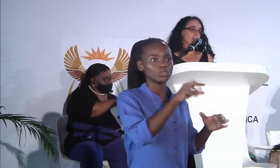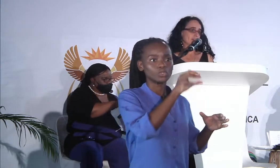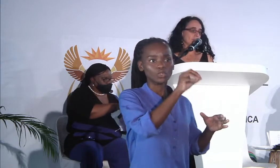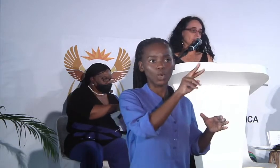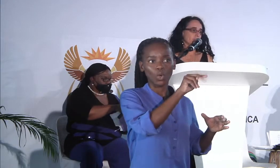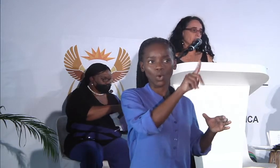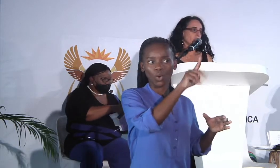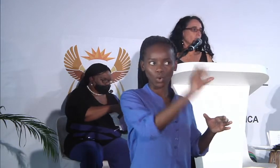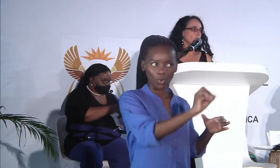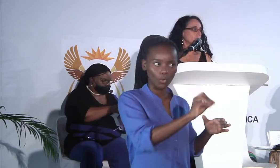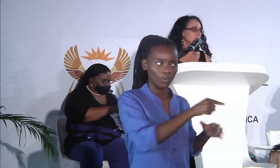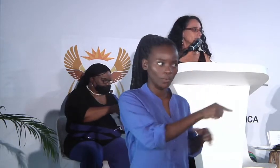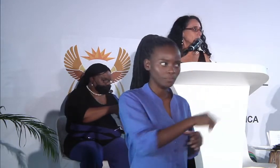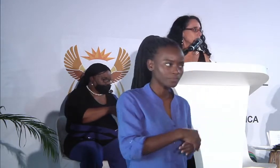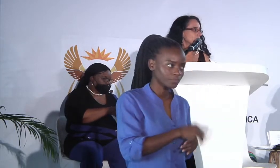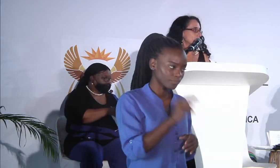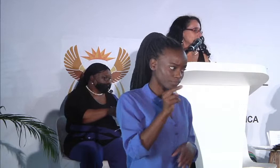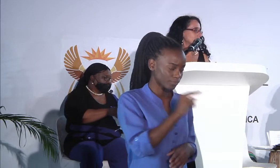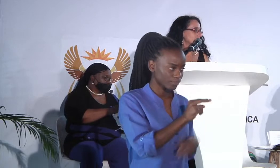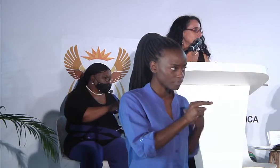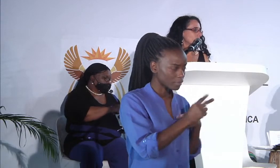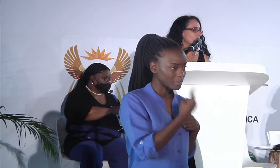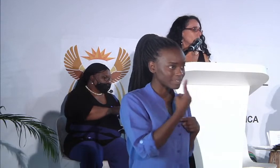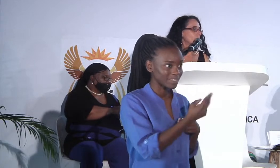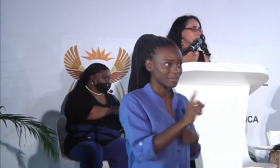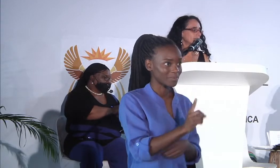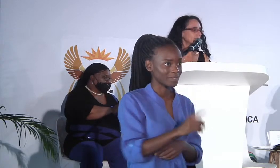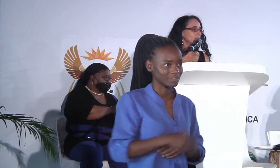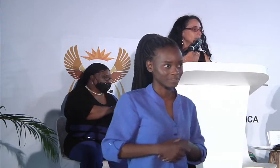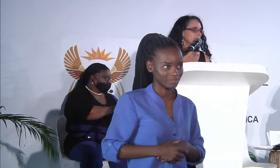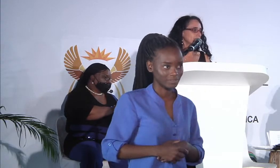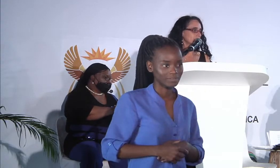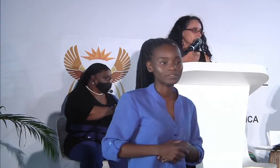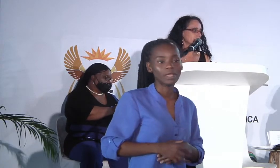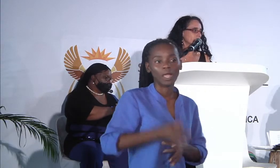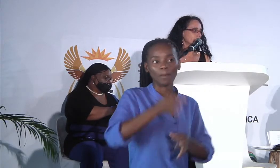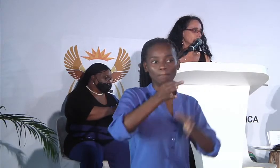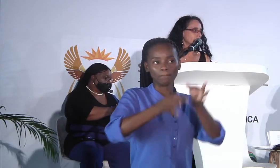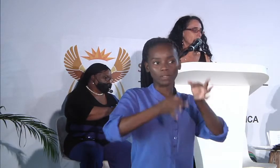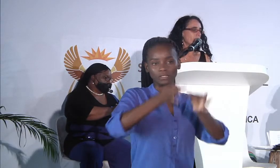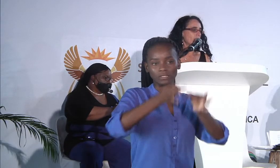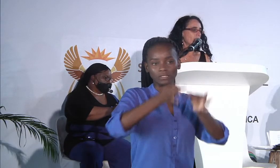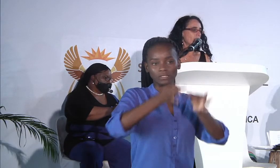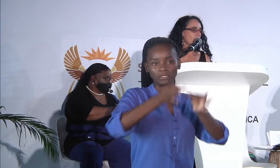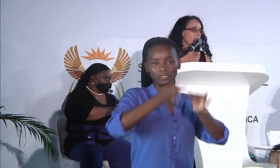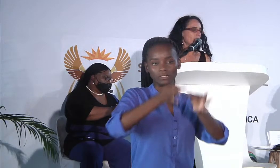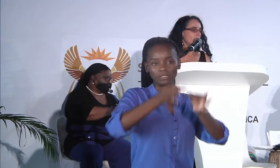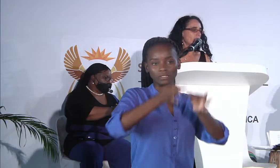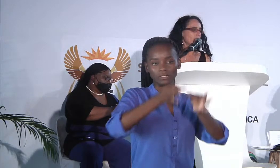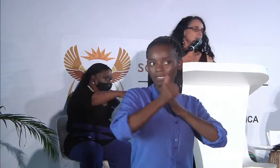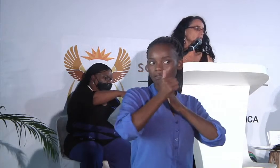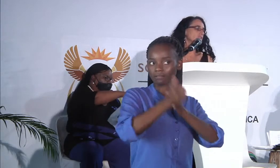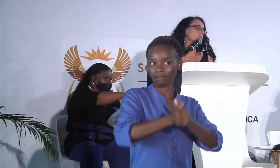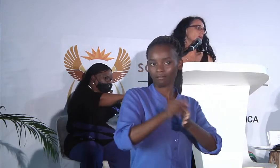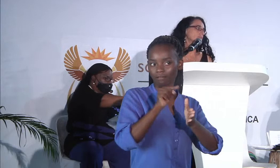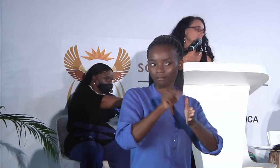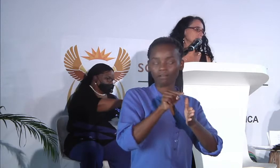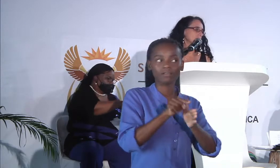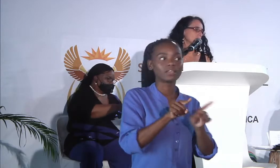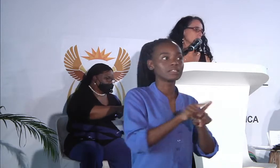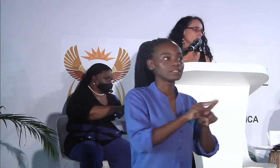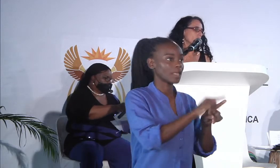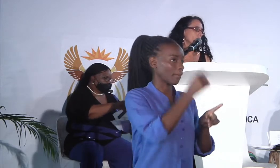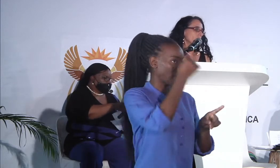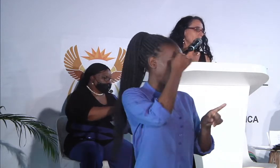Today, what we see before us are political leaders and are heads of